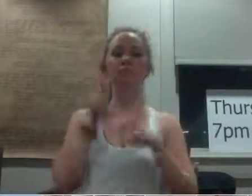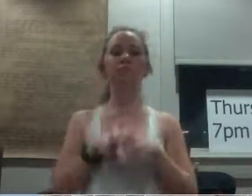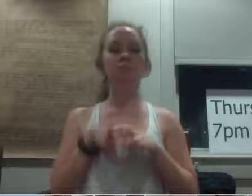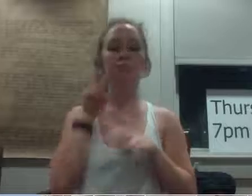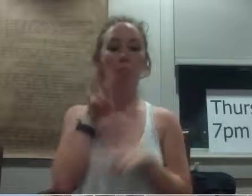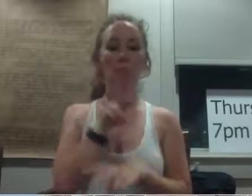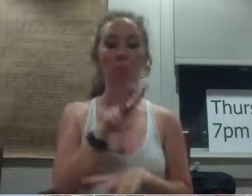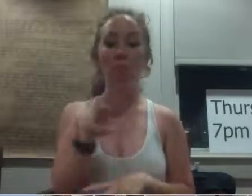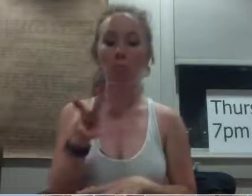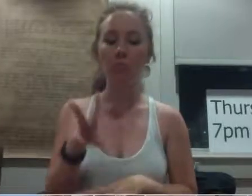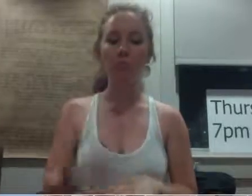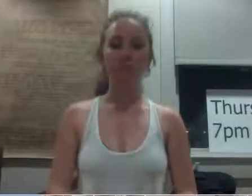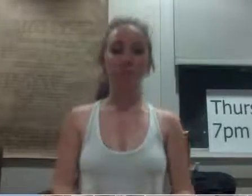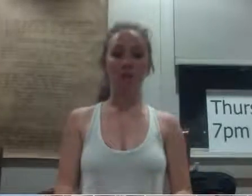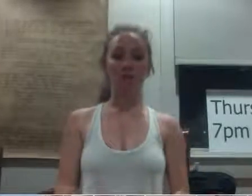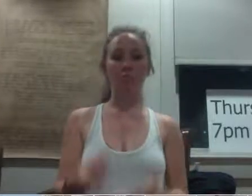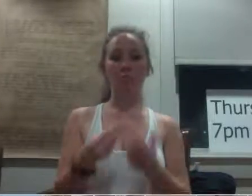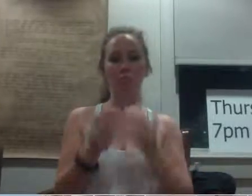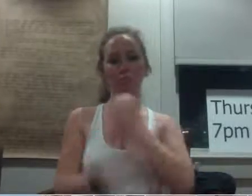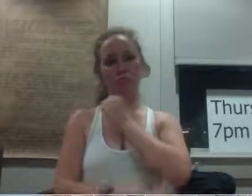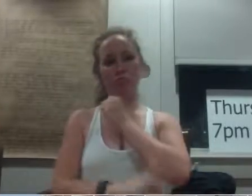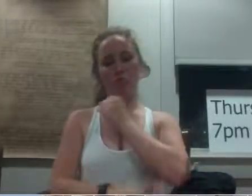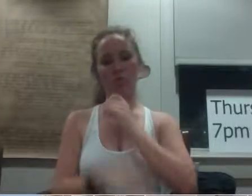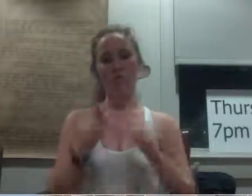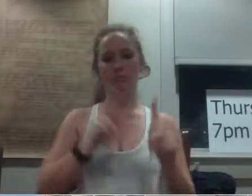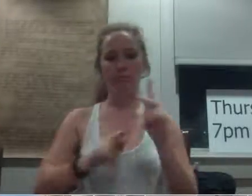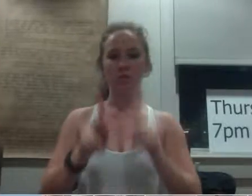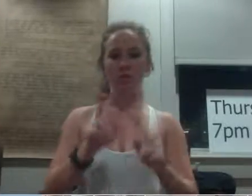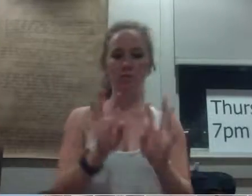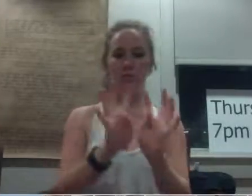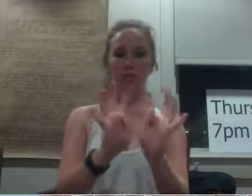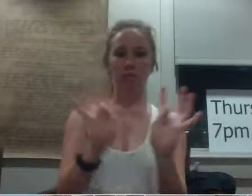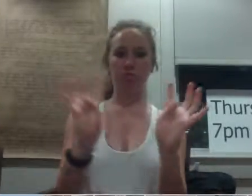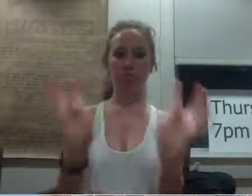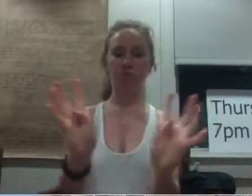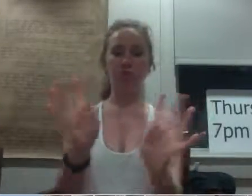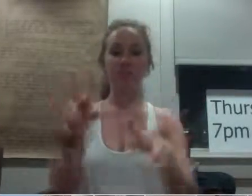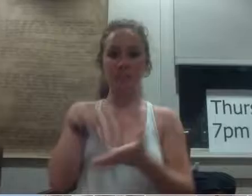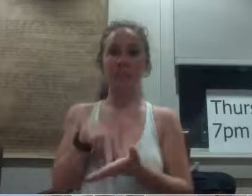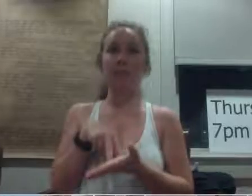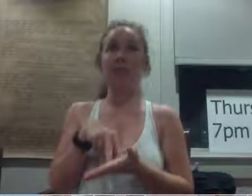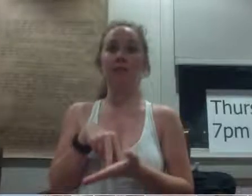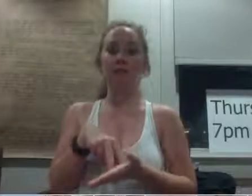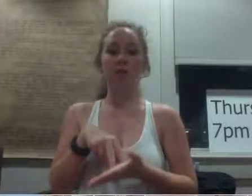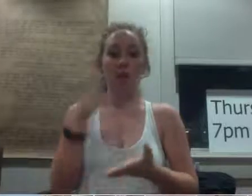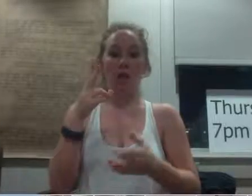And the rich people would sit and watch, and the poor people would stand around the stage and